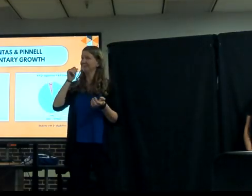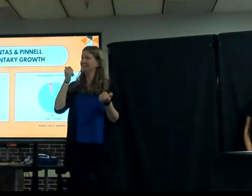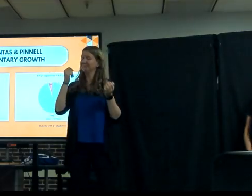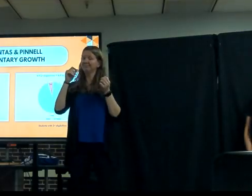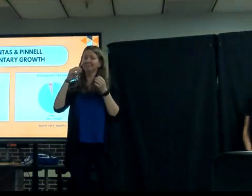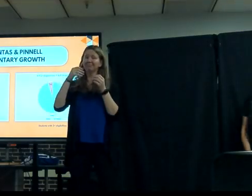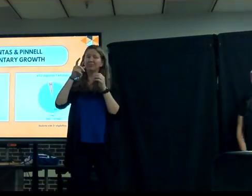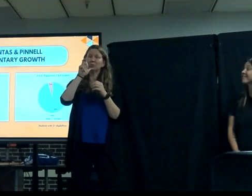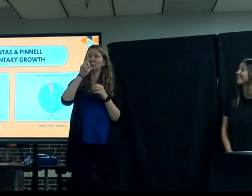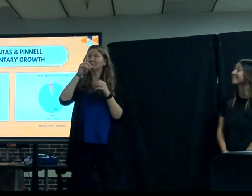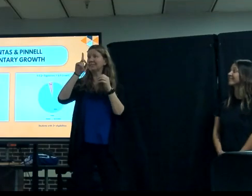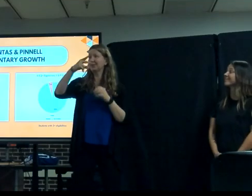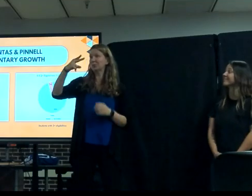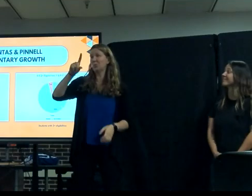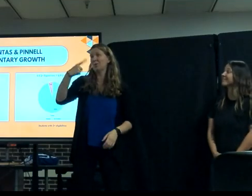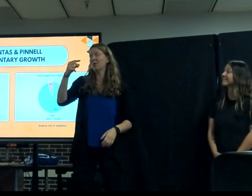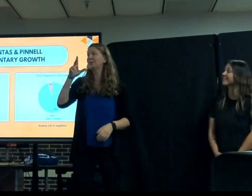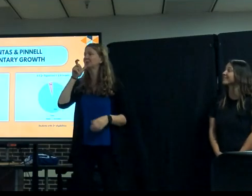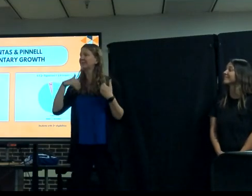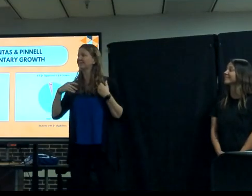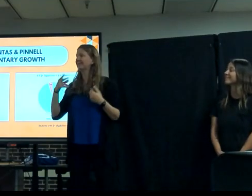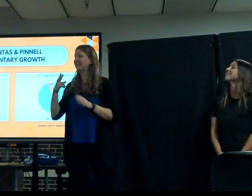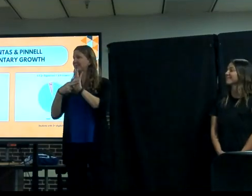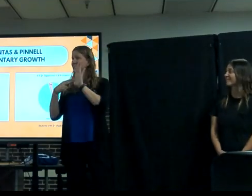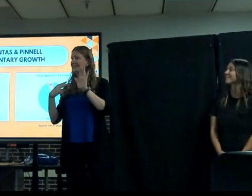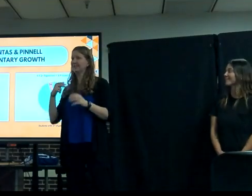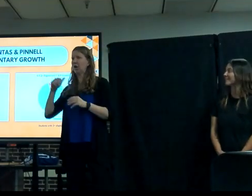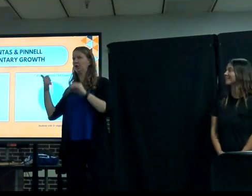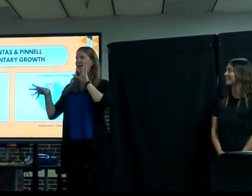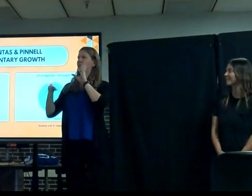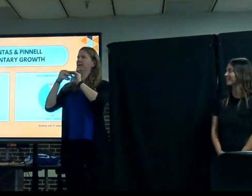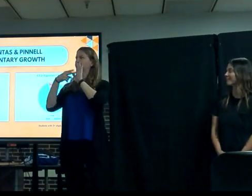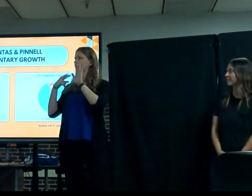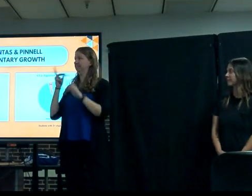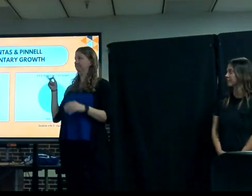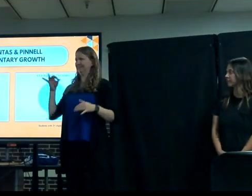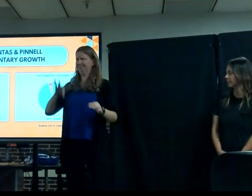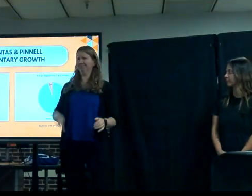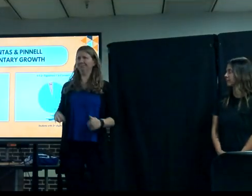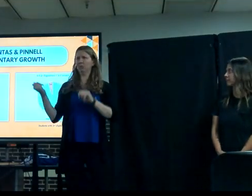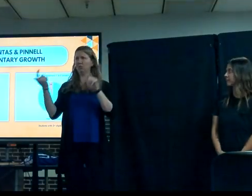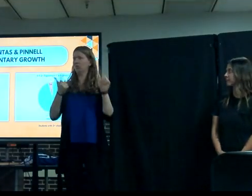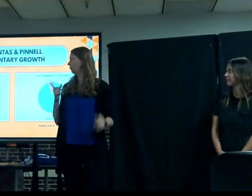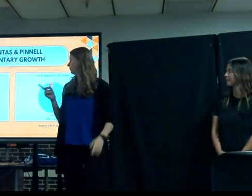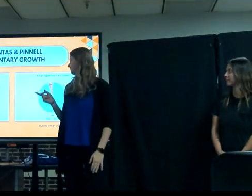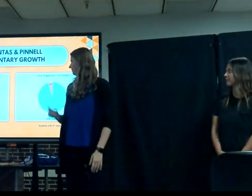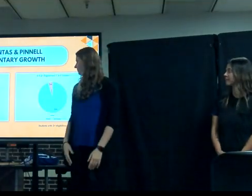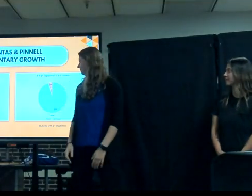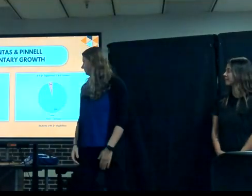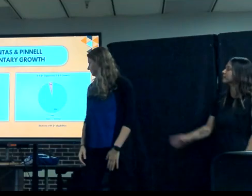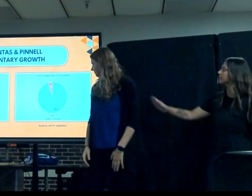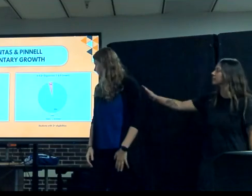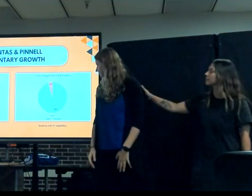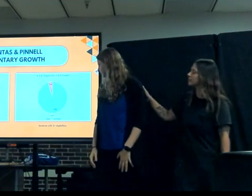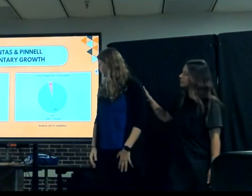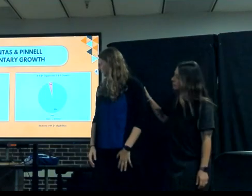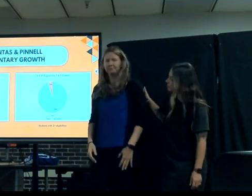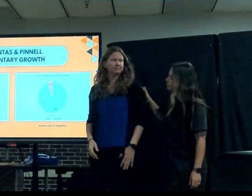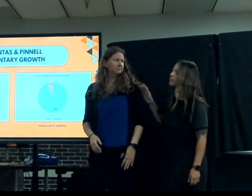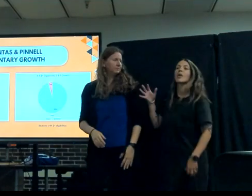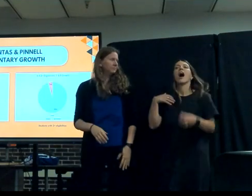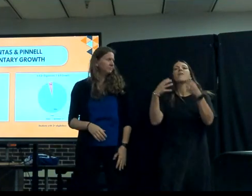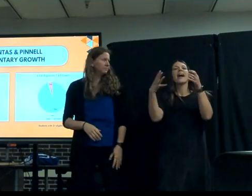this really validates that this is beneficial to our students, and especially for our students